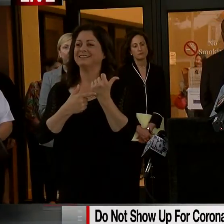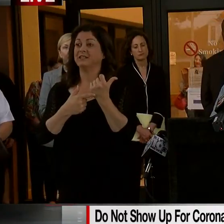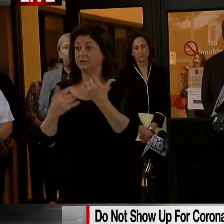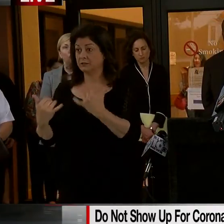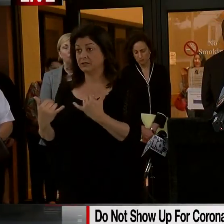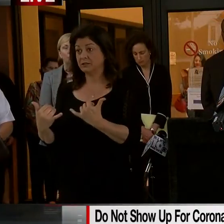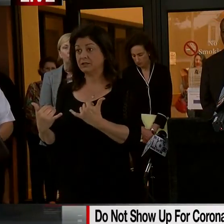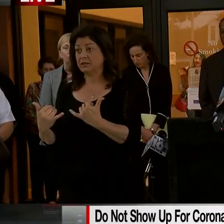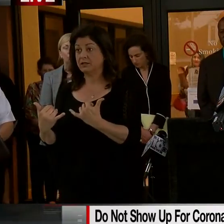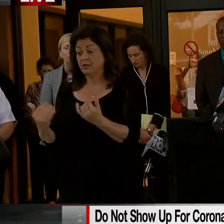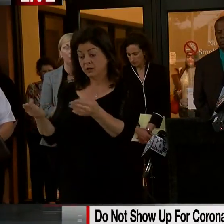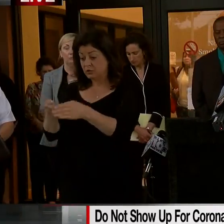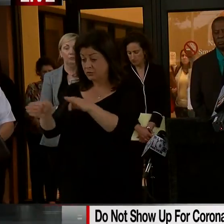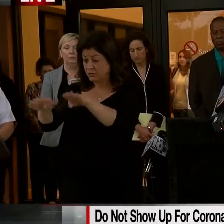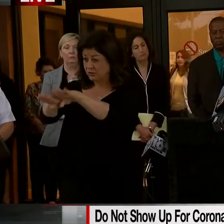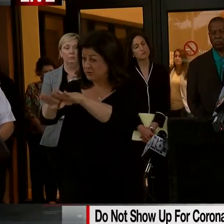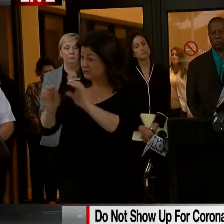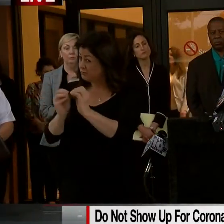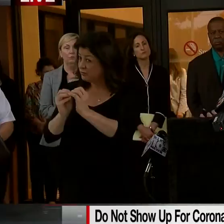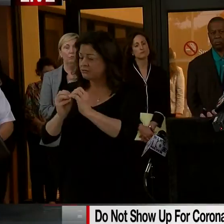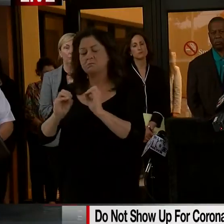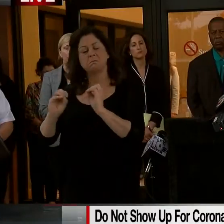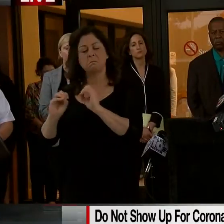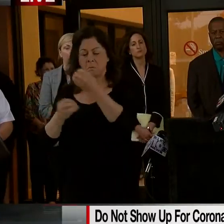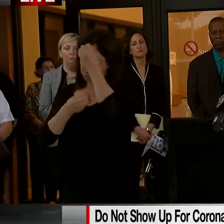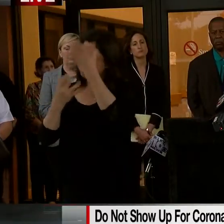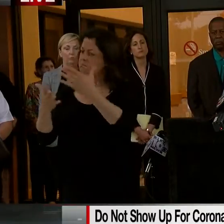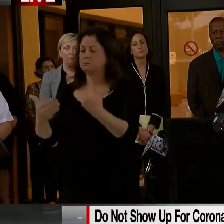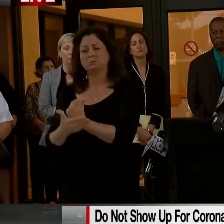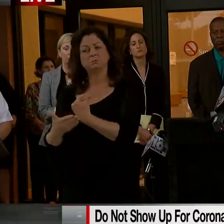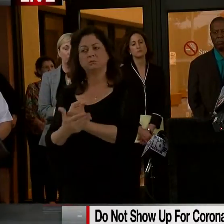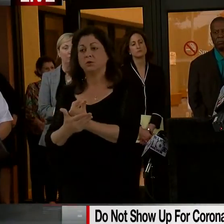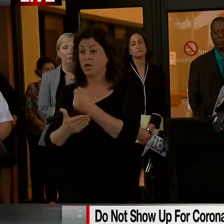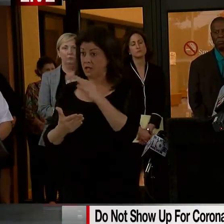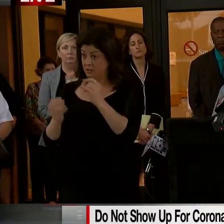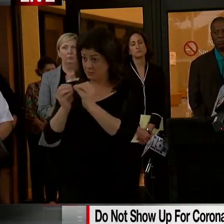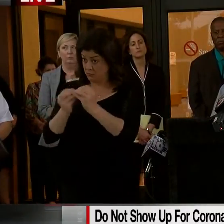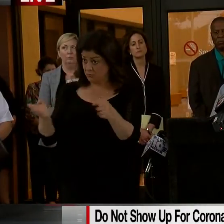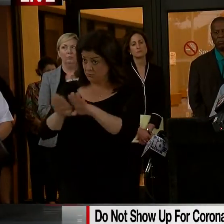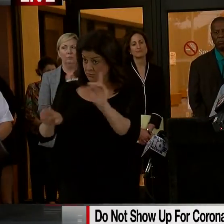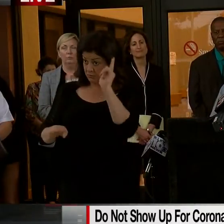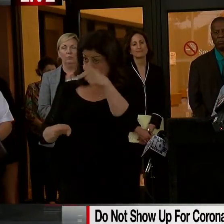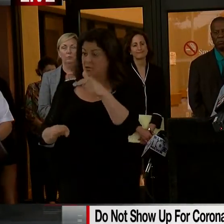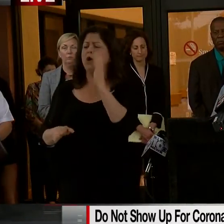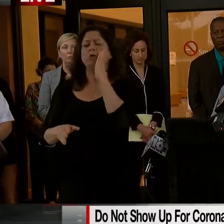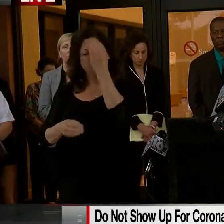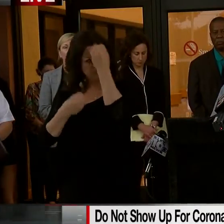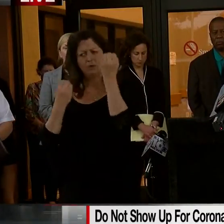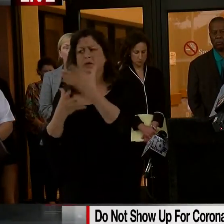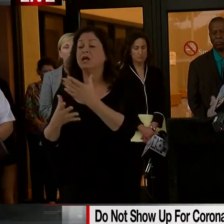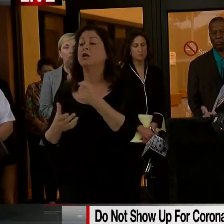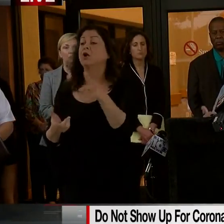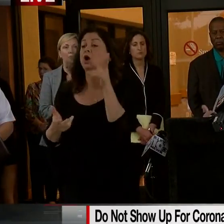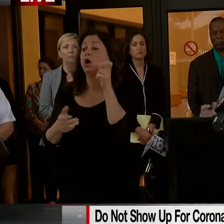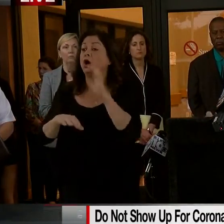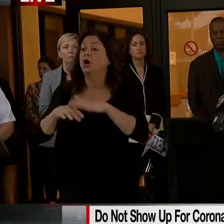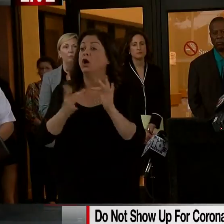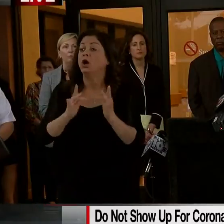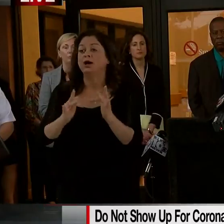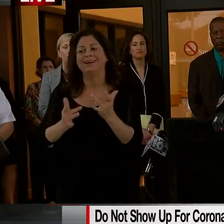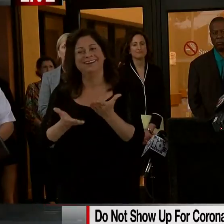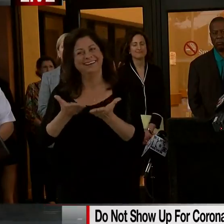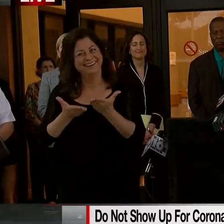closures specifically to tell you about. When we do, we will let you know. If you heard it online and not from us, it's probably